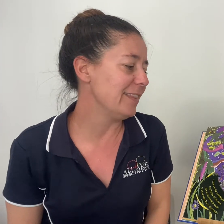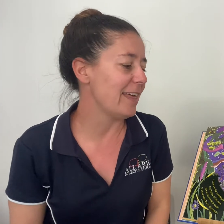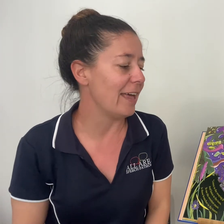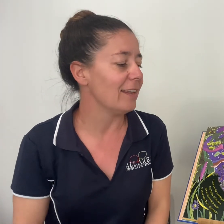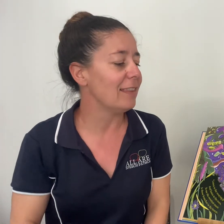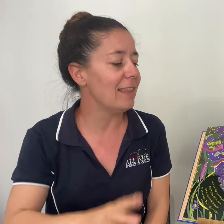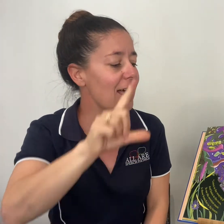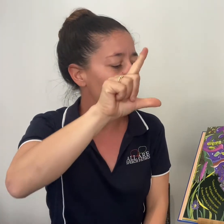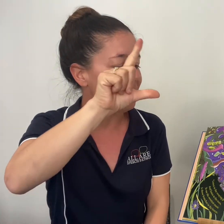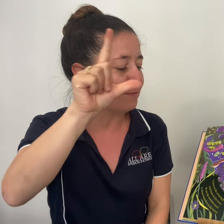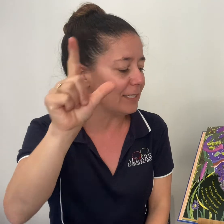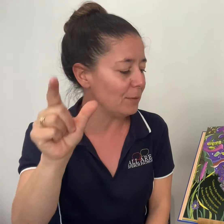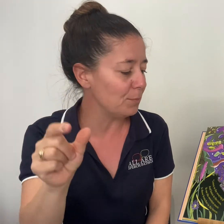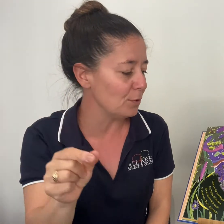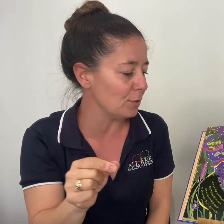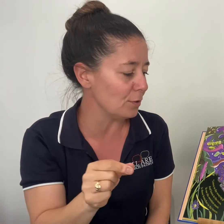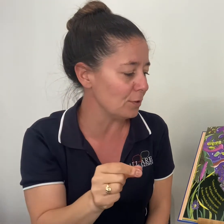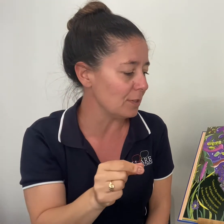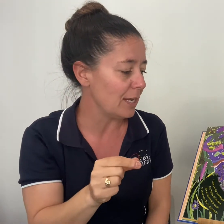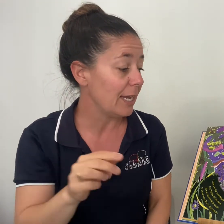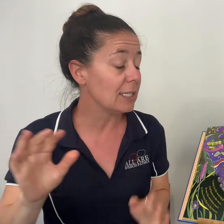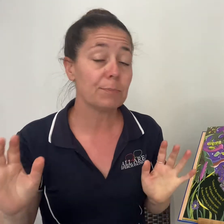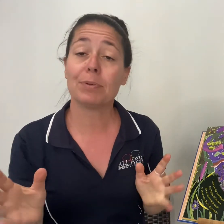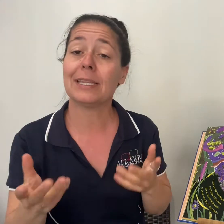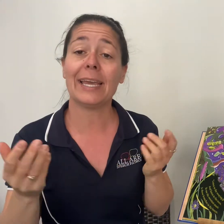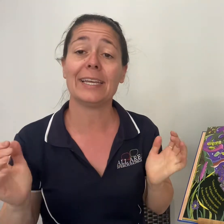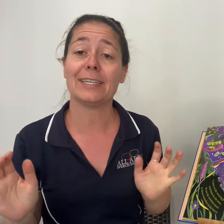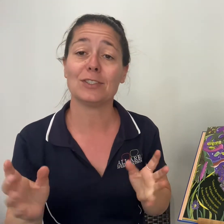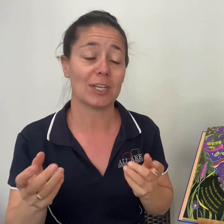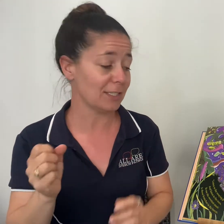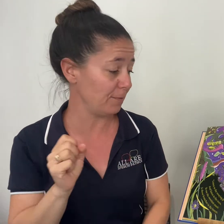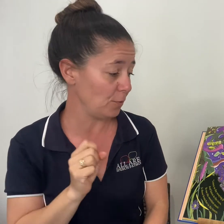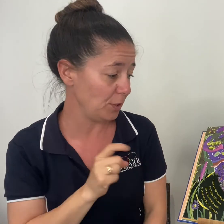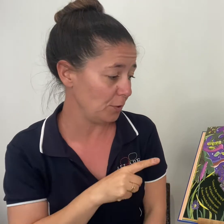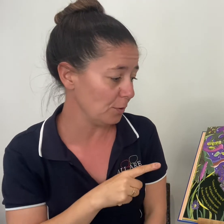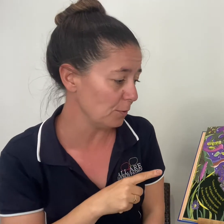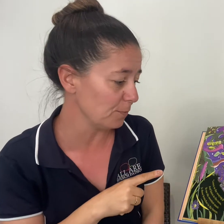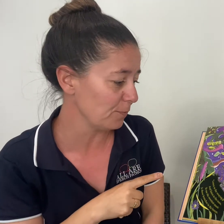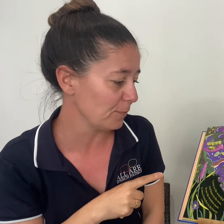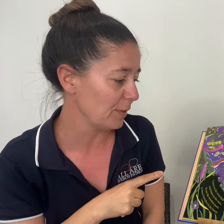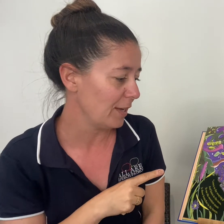that lovely moon is playing just for you.